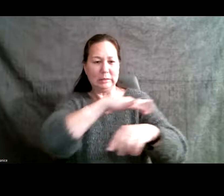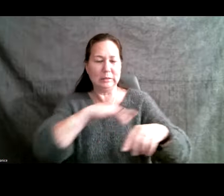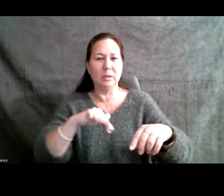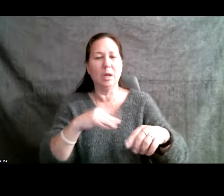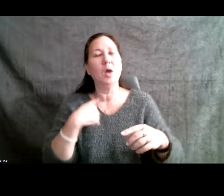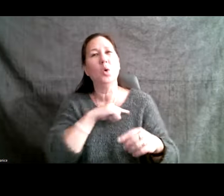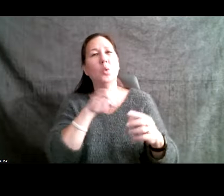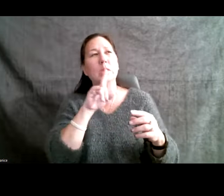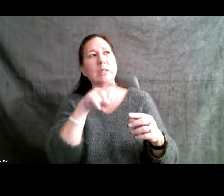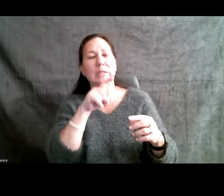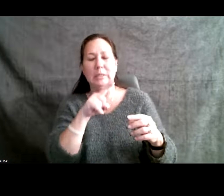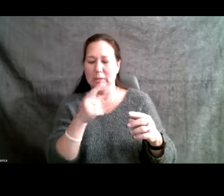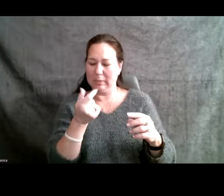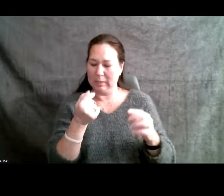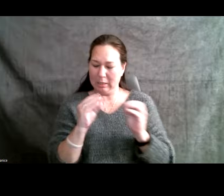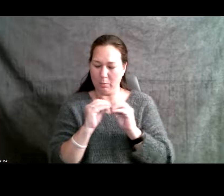more